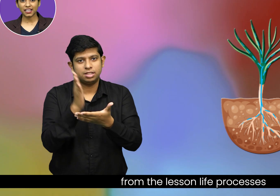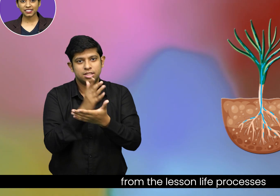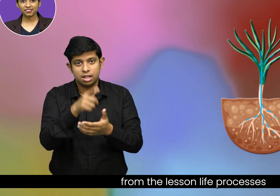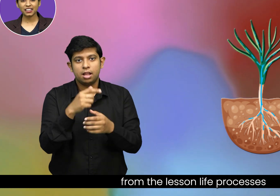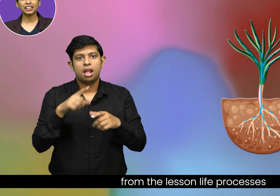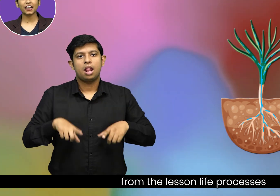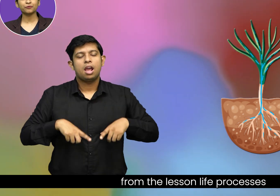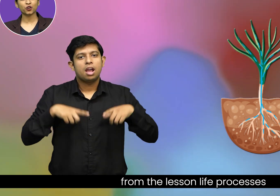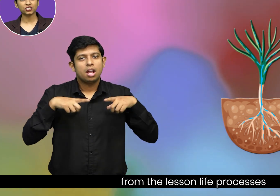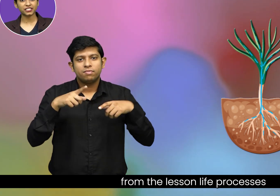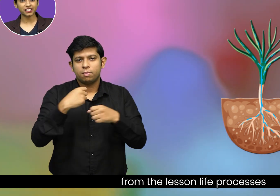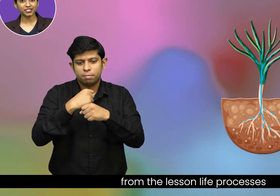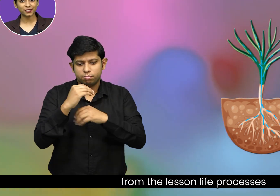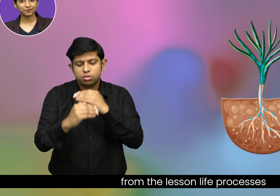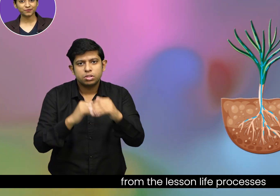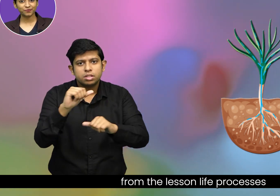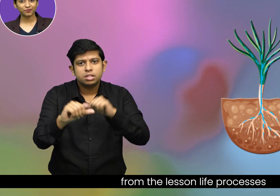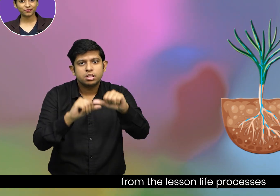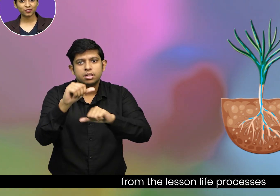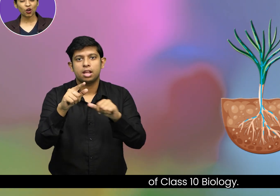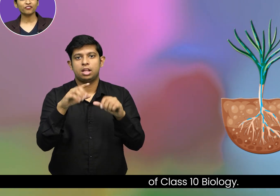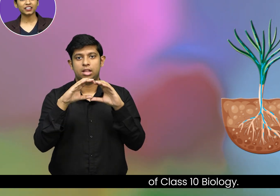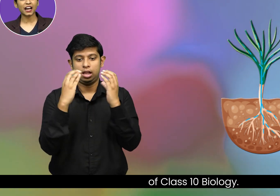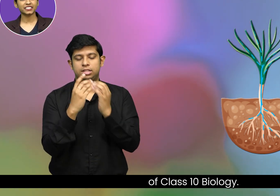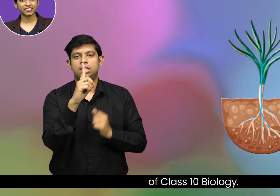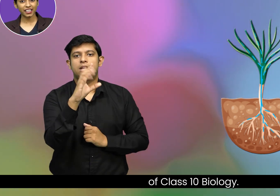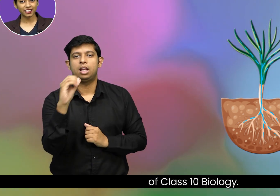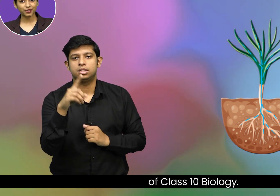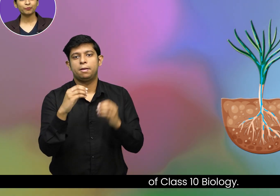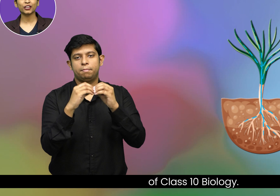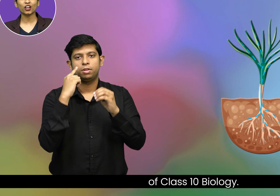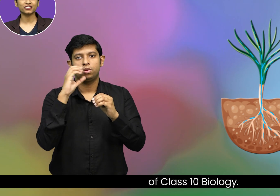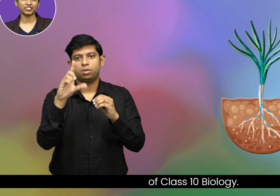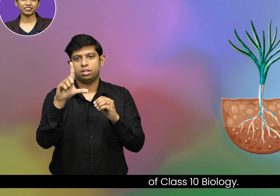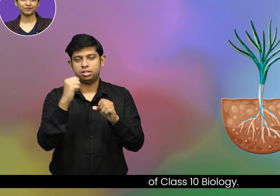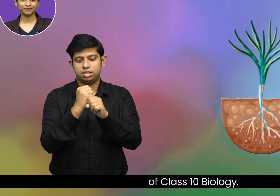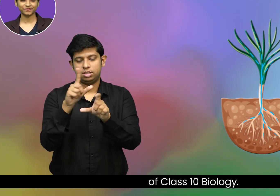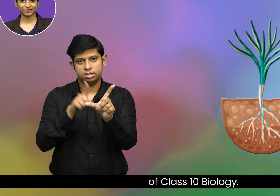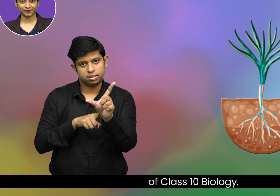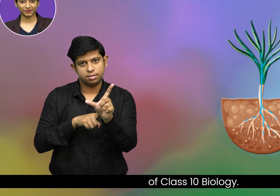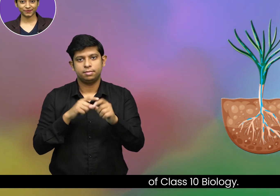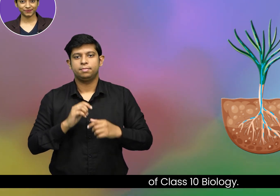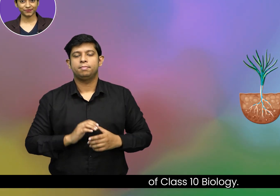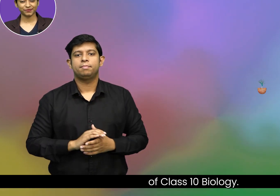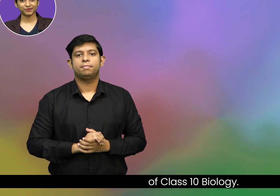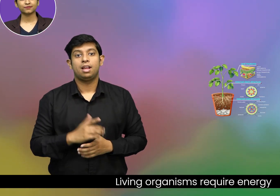from the lesson Life Processes of class 10th Biology.